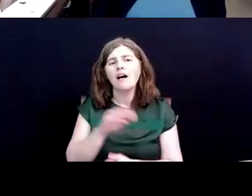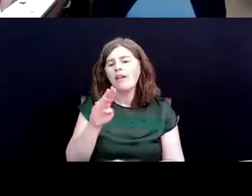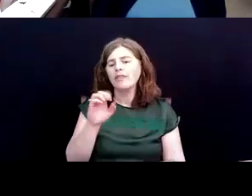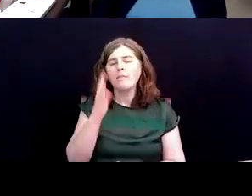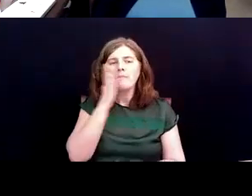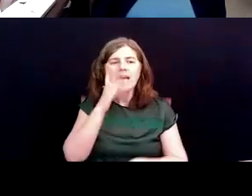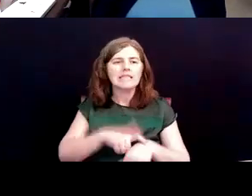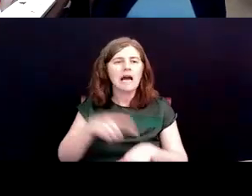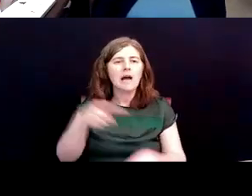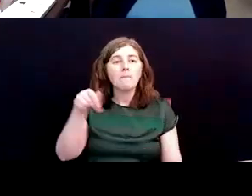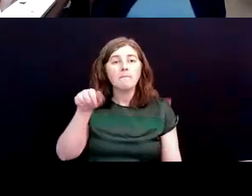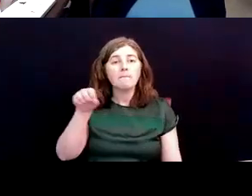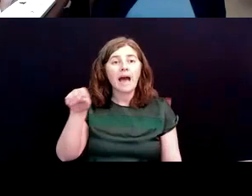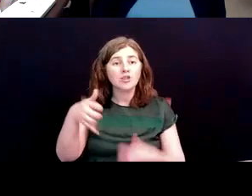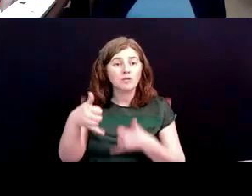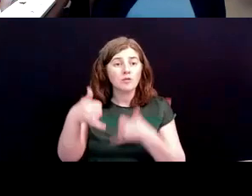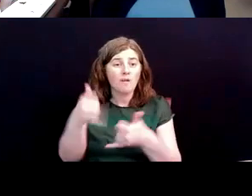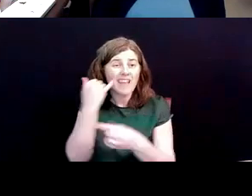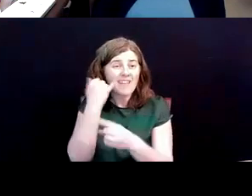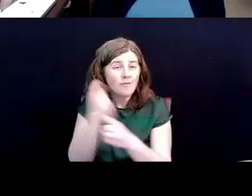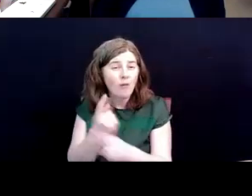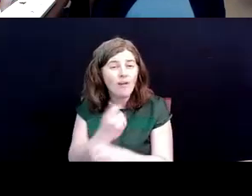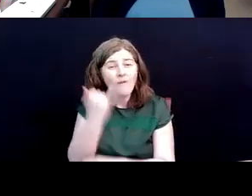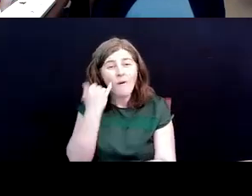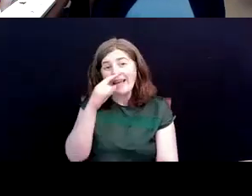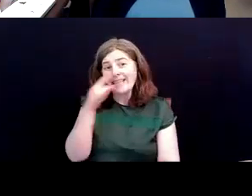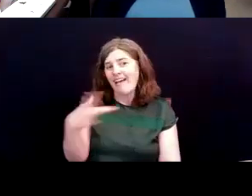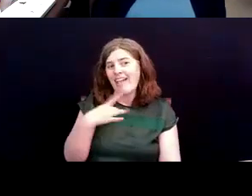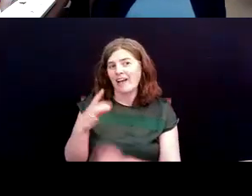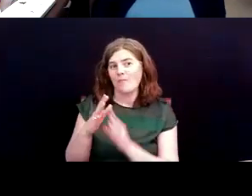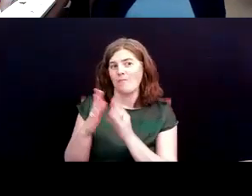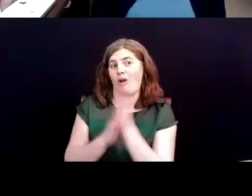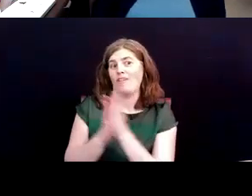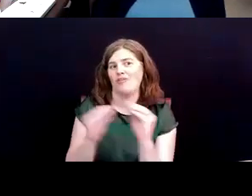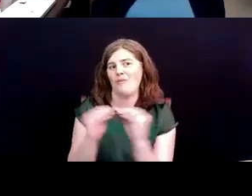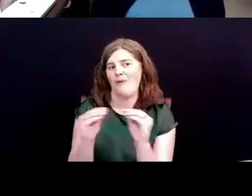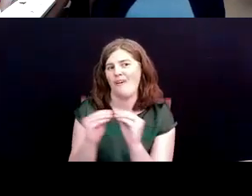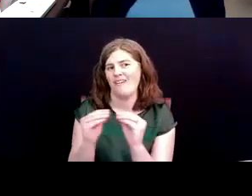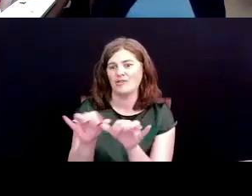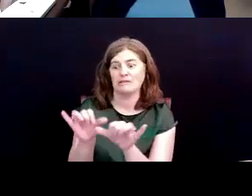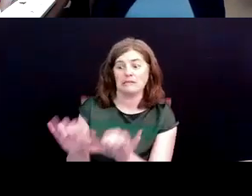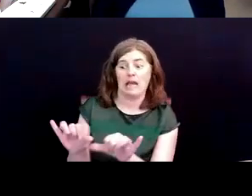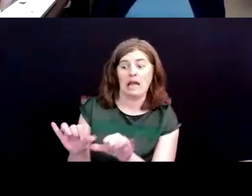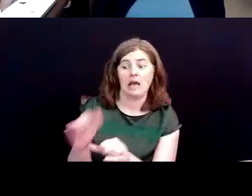work really, really well for those kiddos that like that little bit of motivation to stay in bed and collect a little reward in the morning,